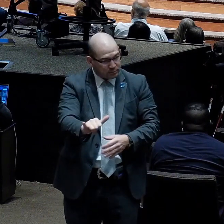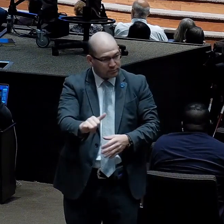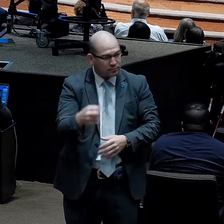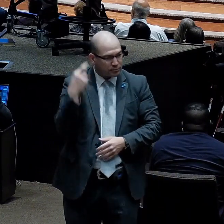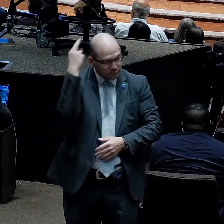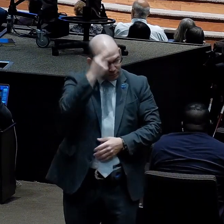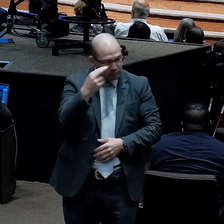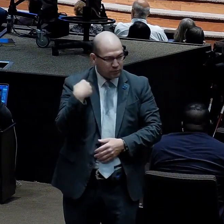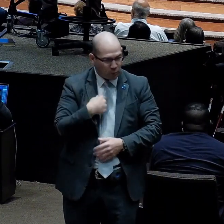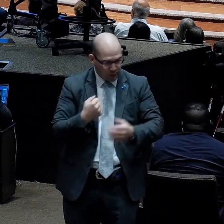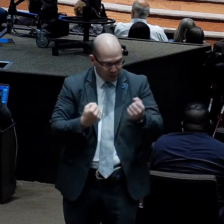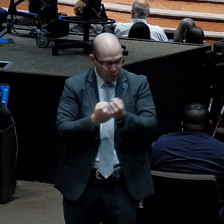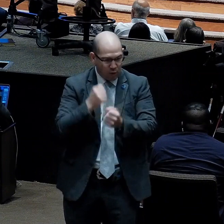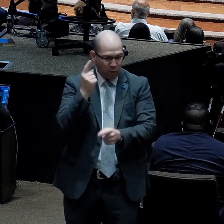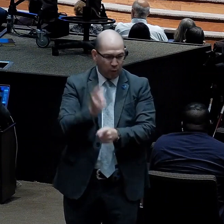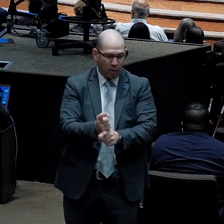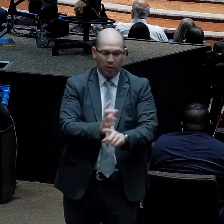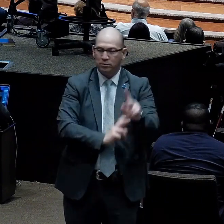support from time to time.